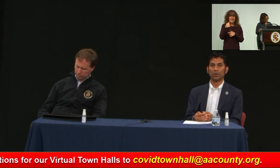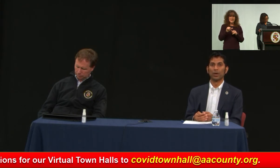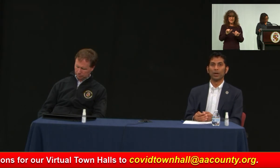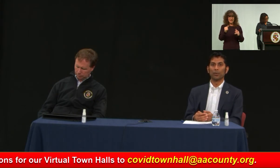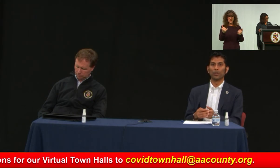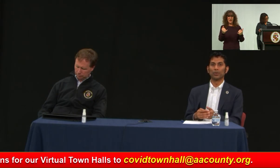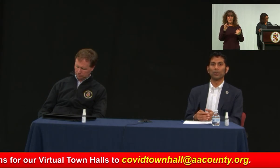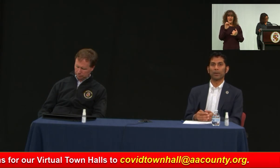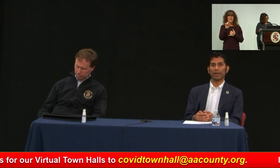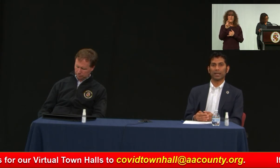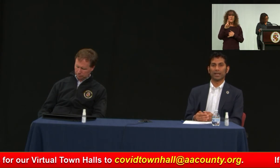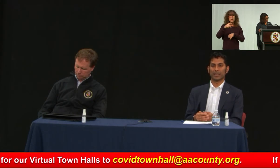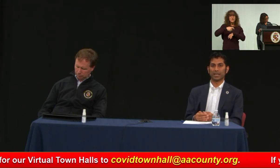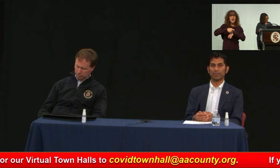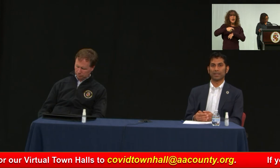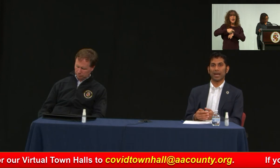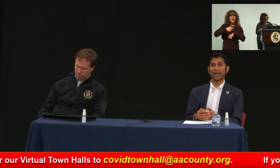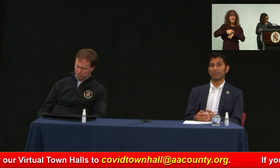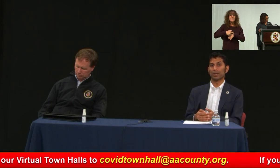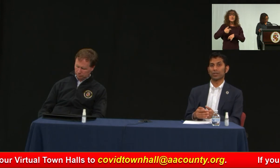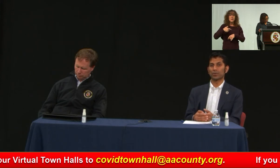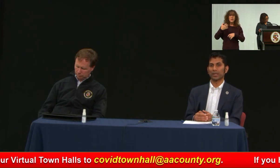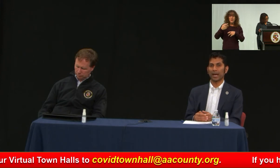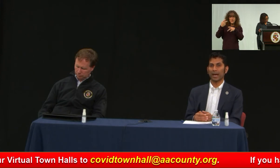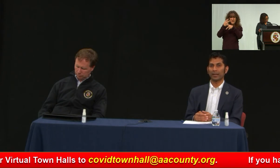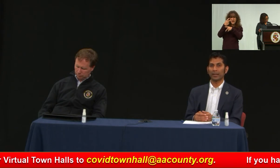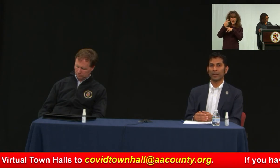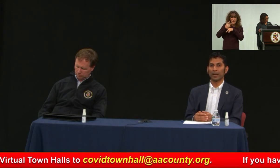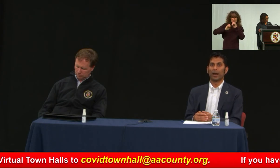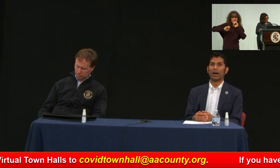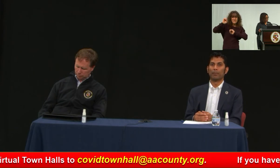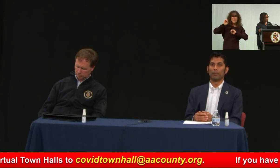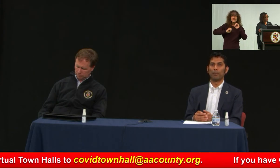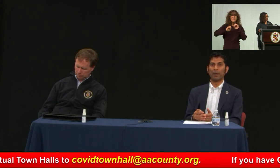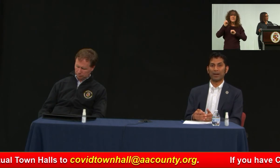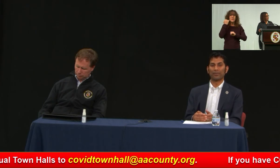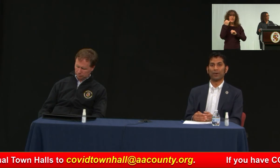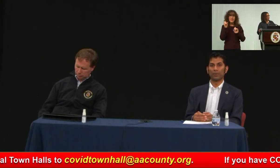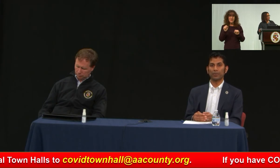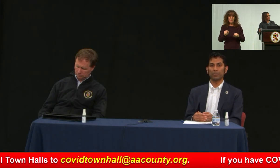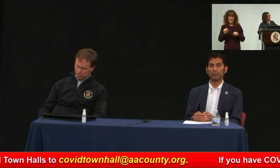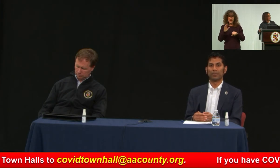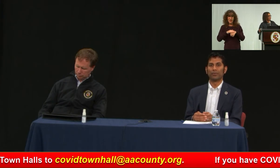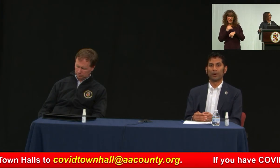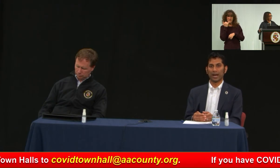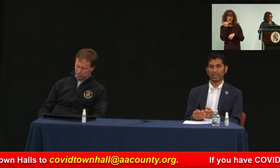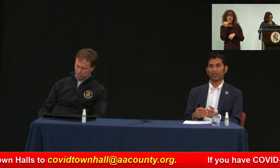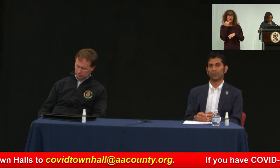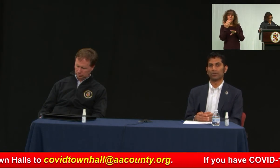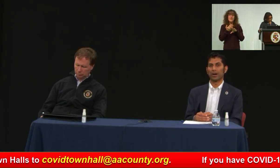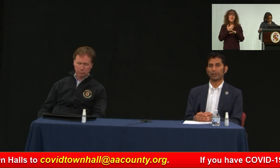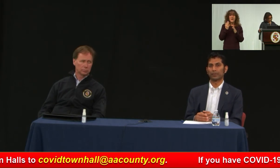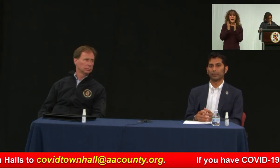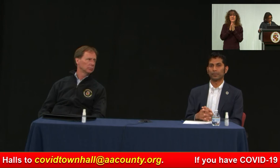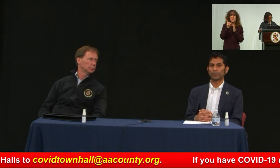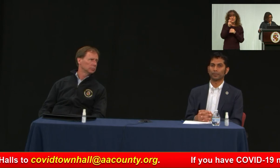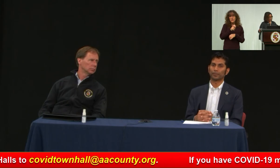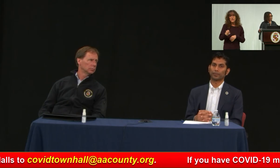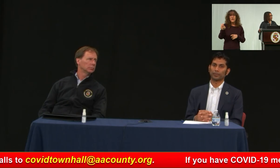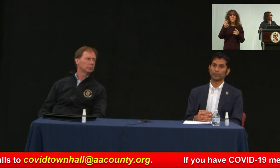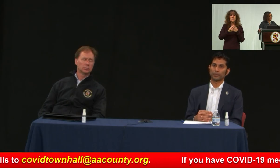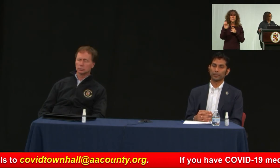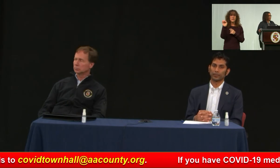And so we do want to make that assessment as much as we can by phone before asking you to travel.